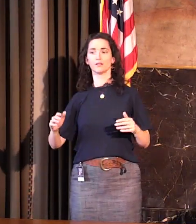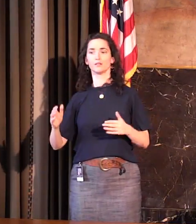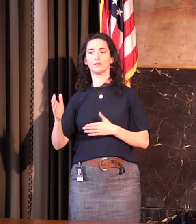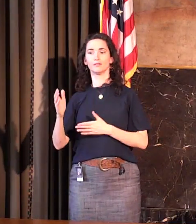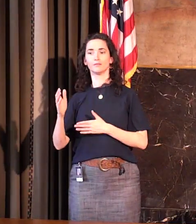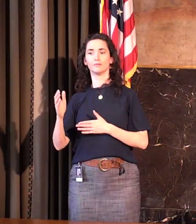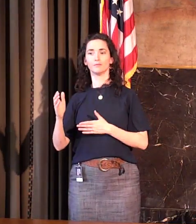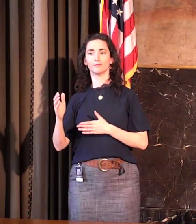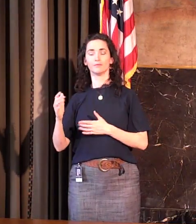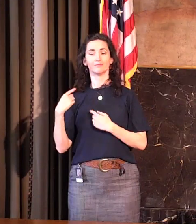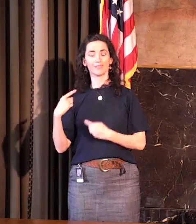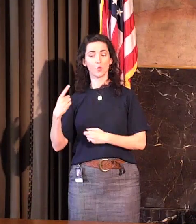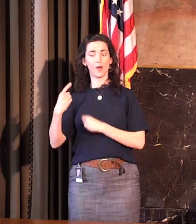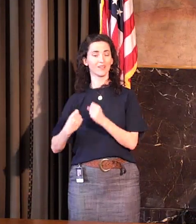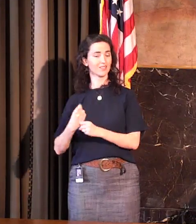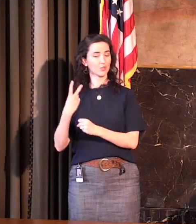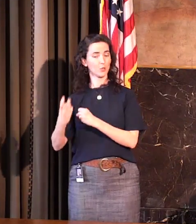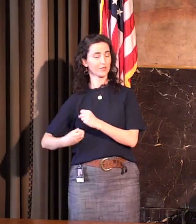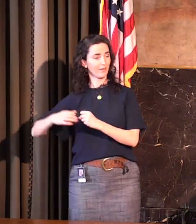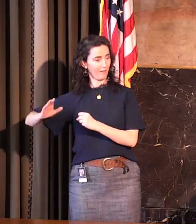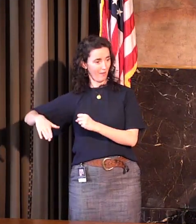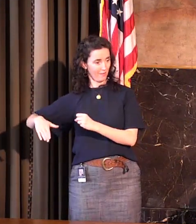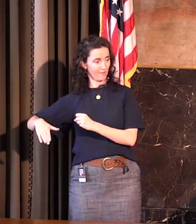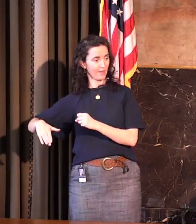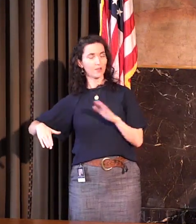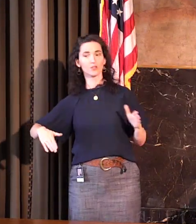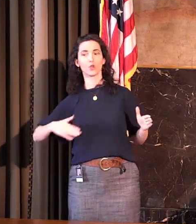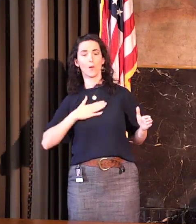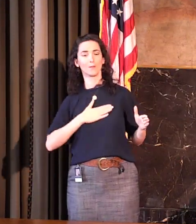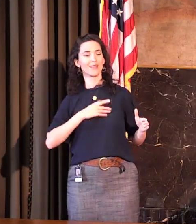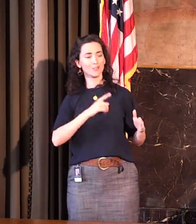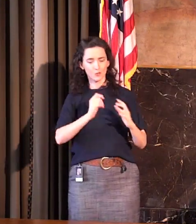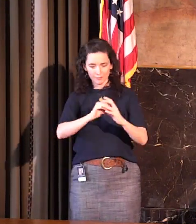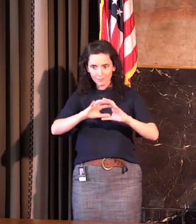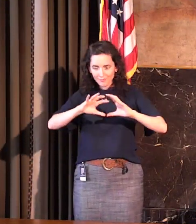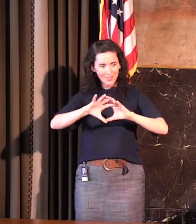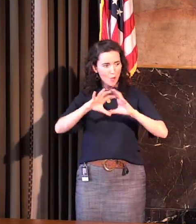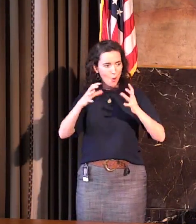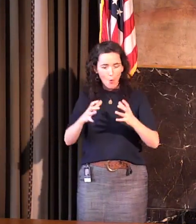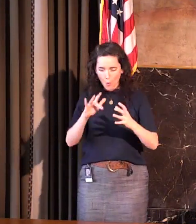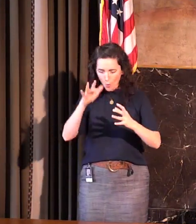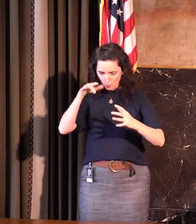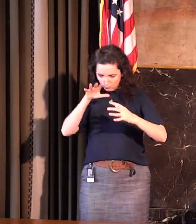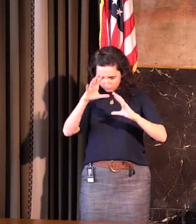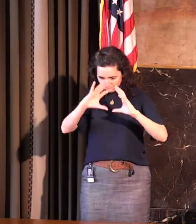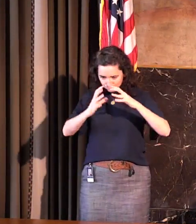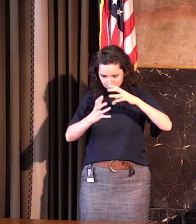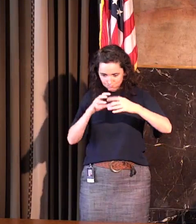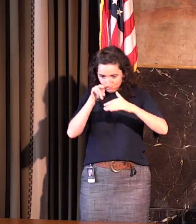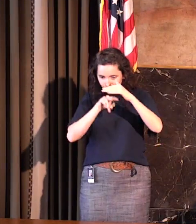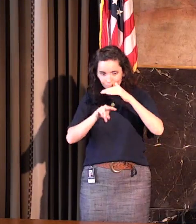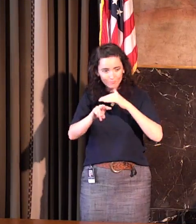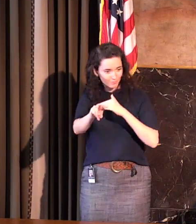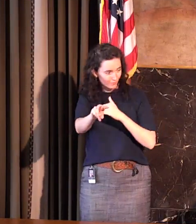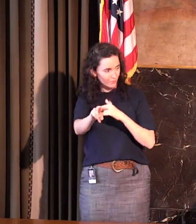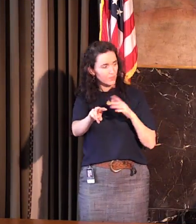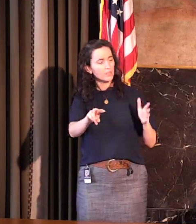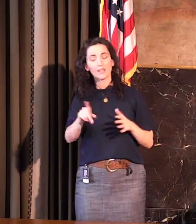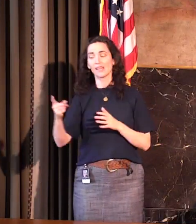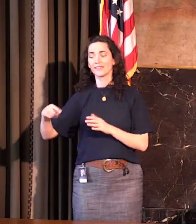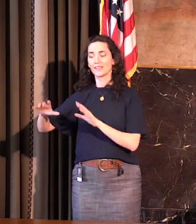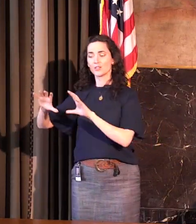thing for a couple of years. Yeah. I'm going to ask you to look into your crystal ball for a second. And should